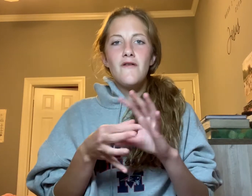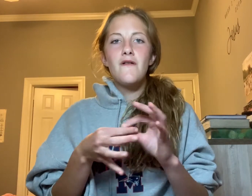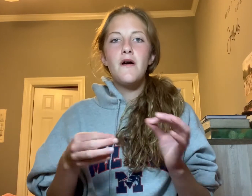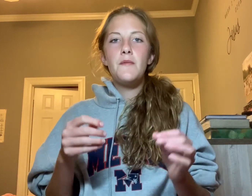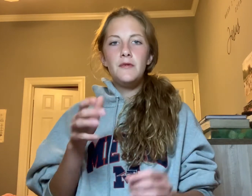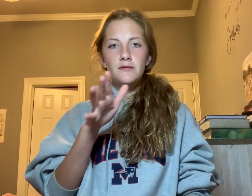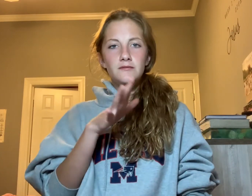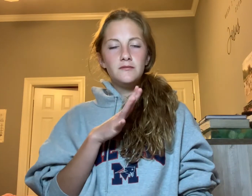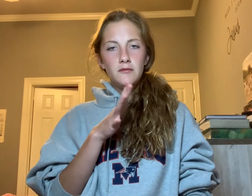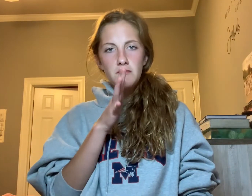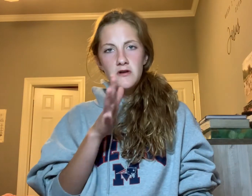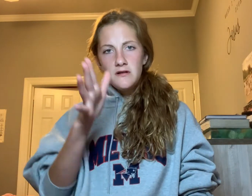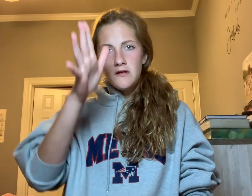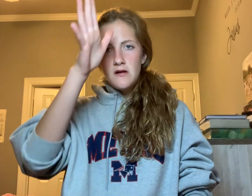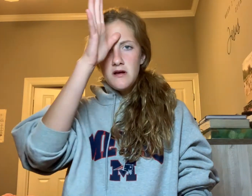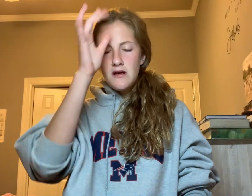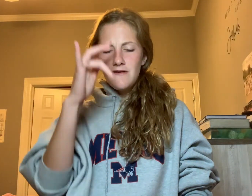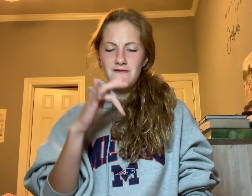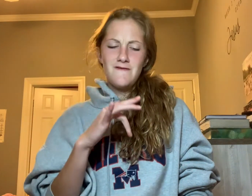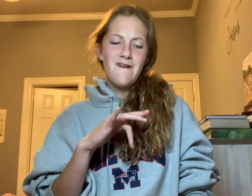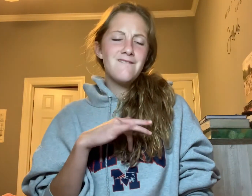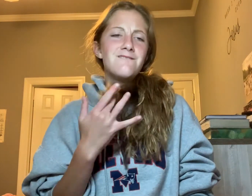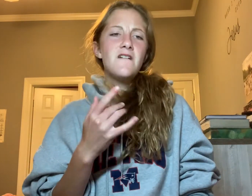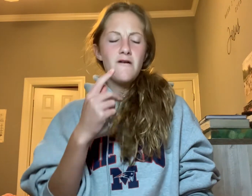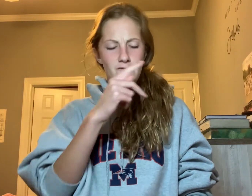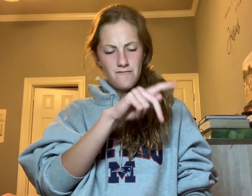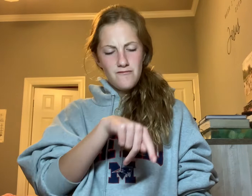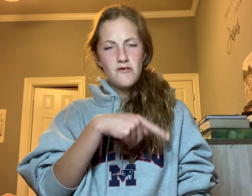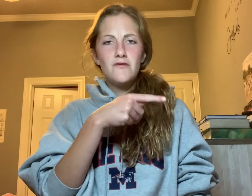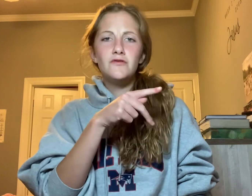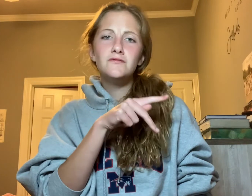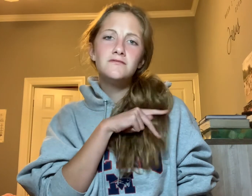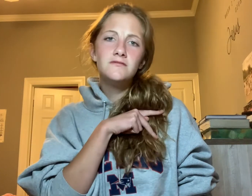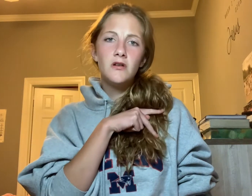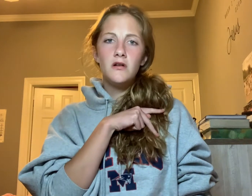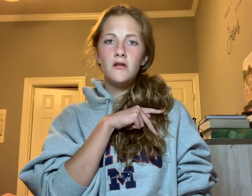I'm sure that comment many parents felt on a personal level.